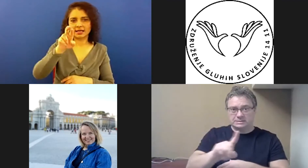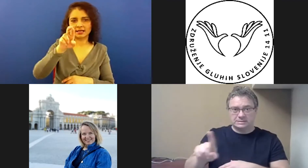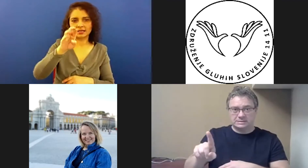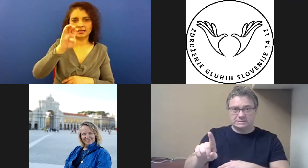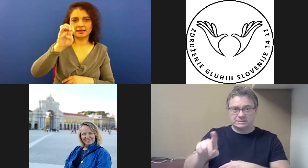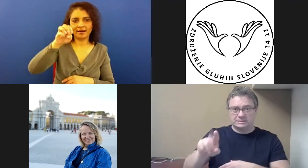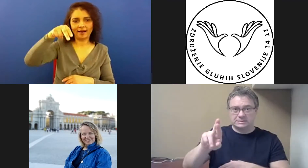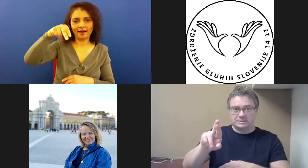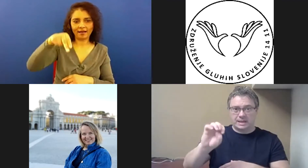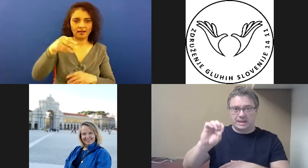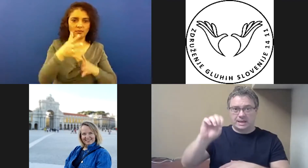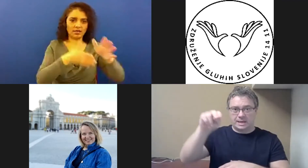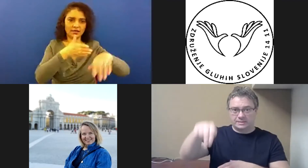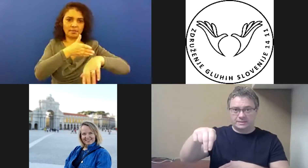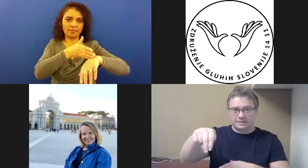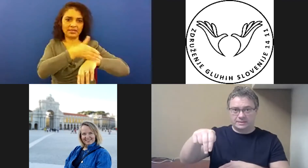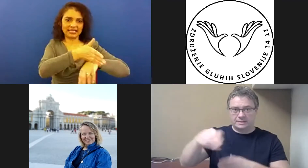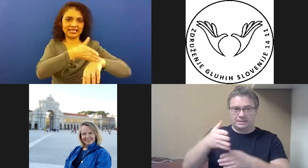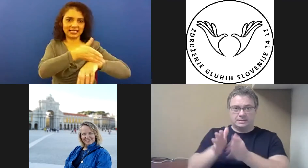I was very lucky